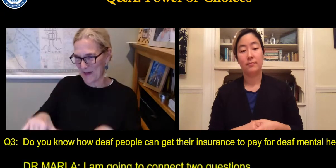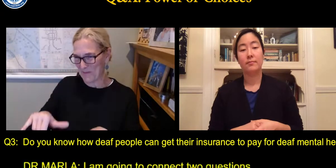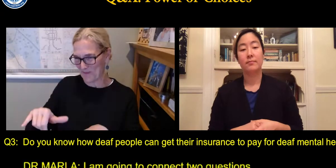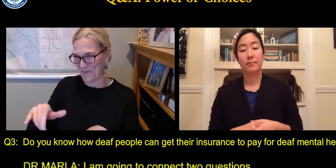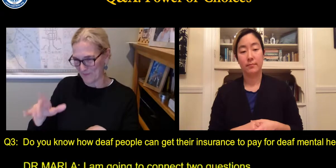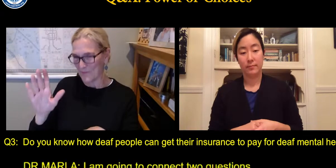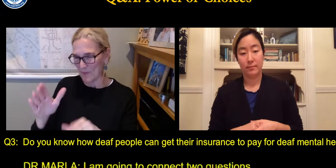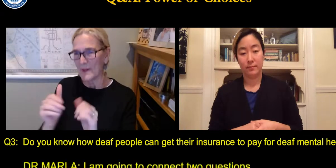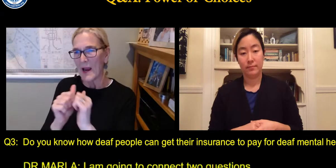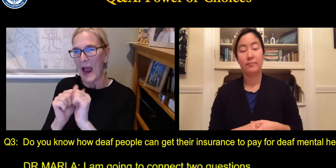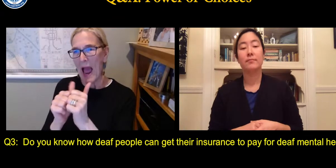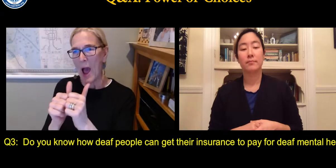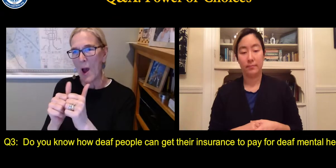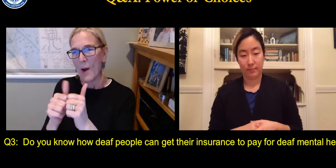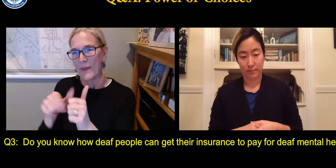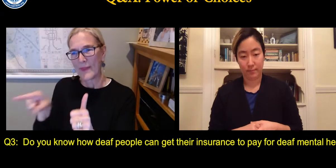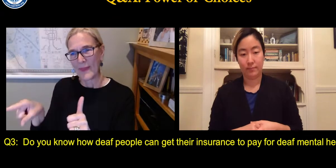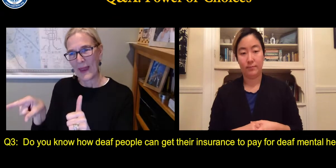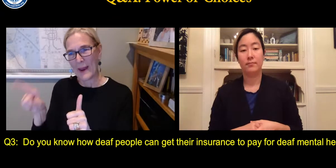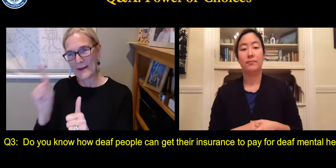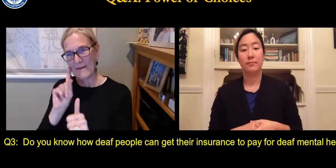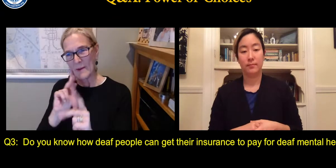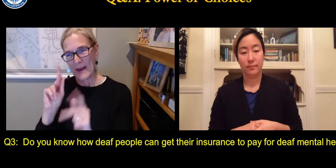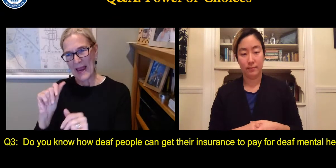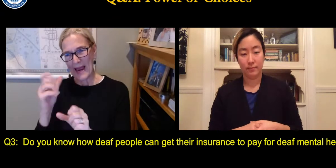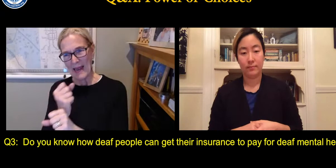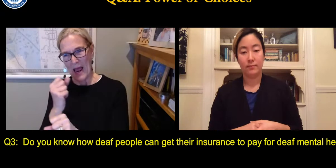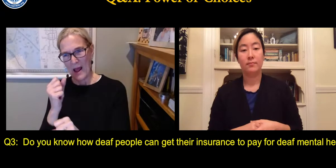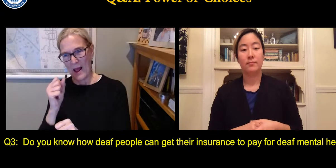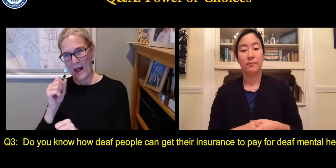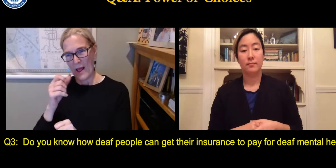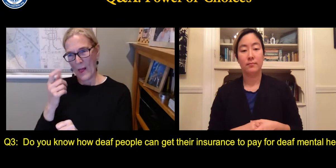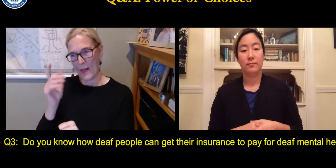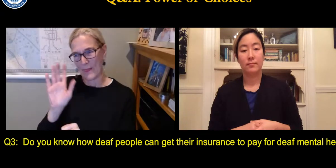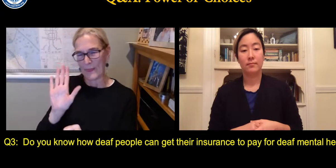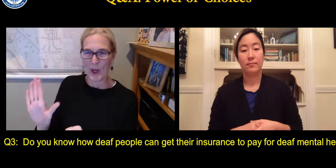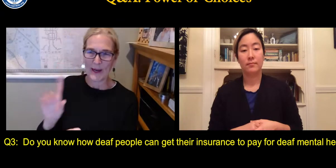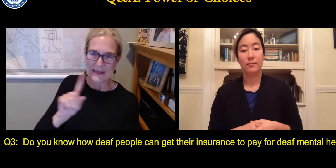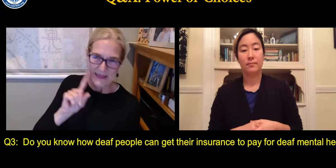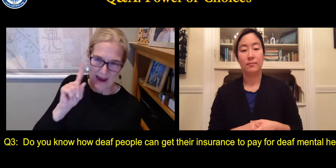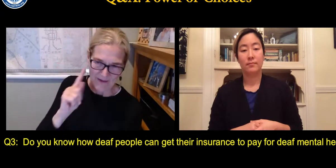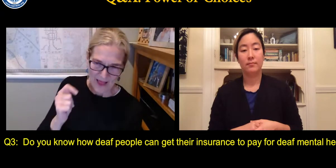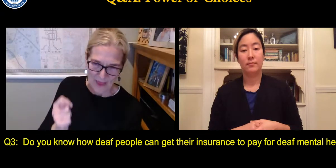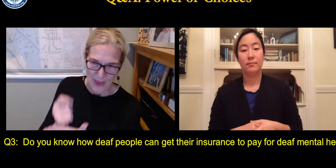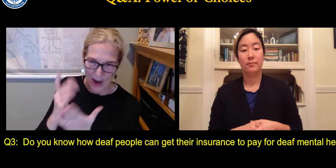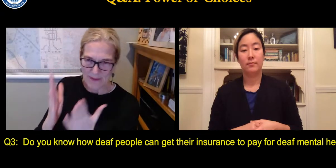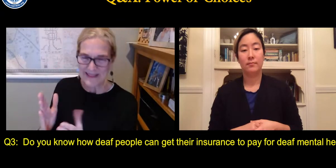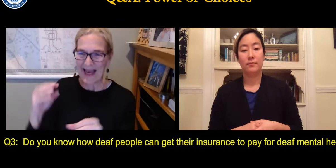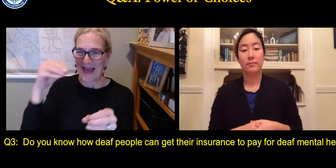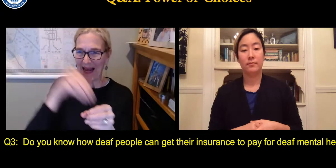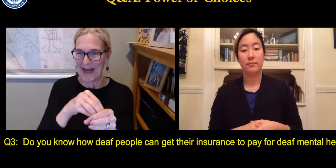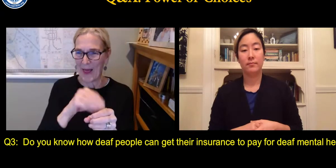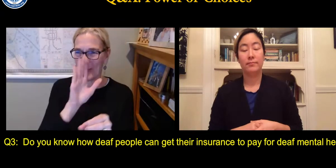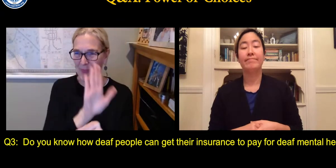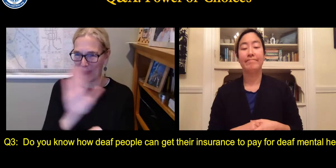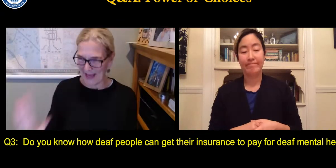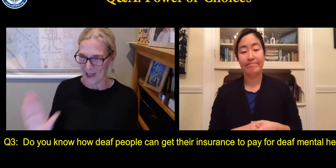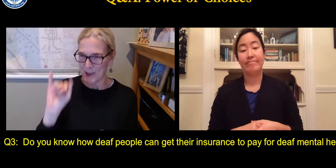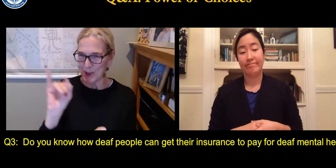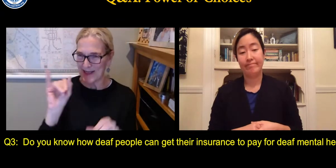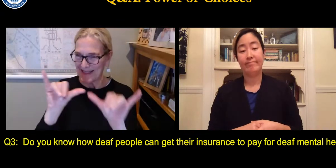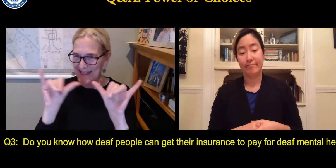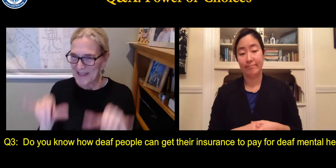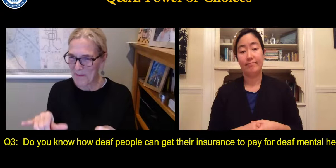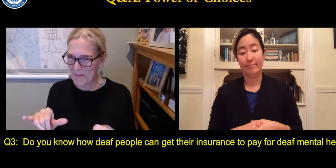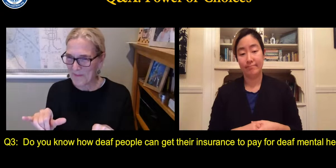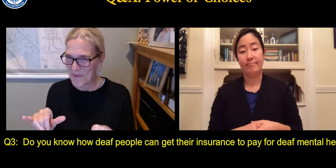many people call their insurance and say, no, that provider is not in our system. They're not covered. So how can deaf